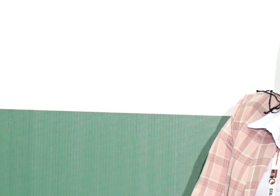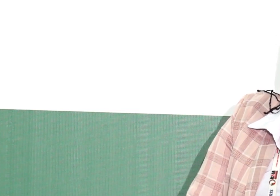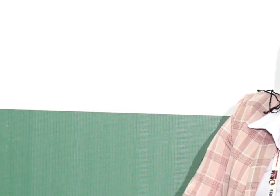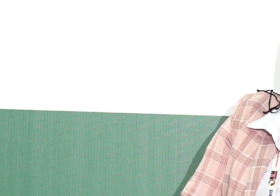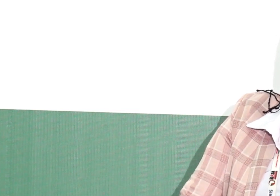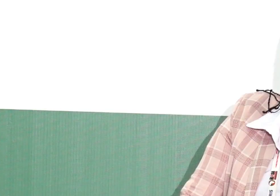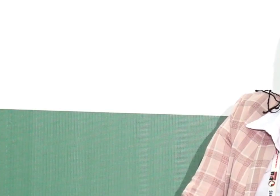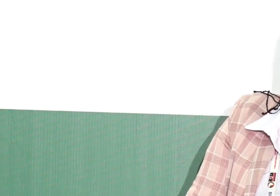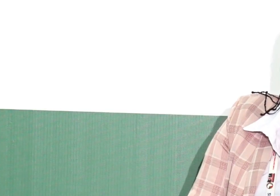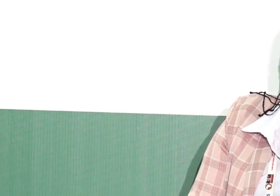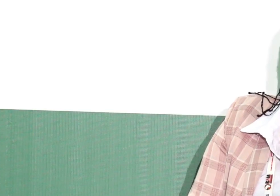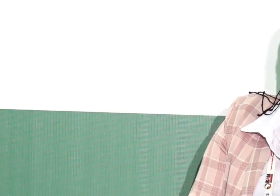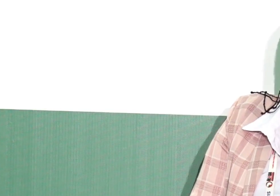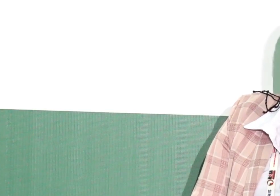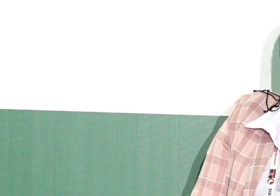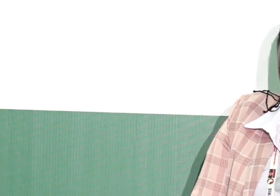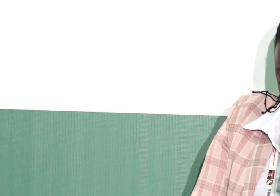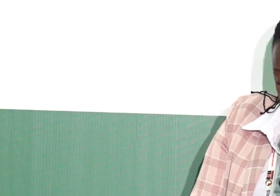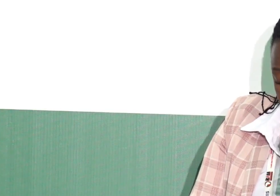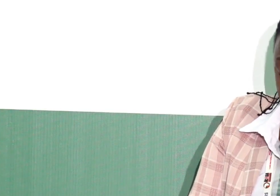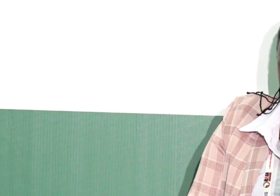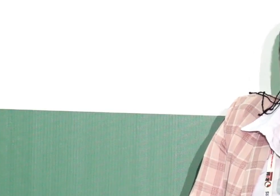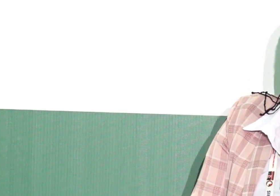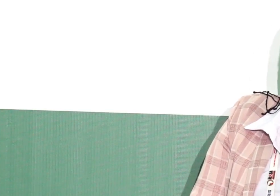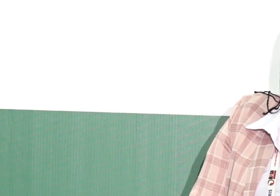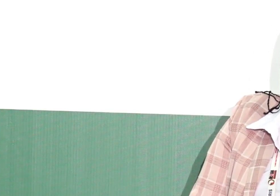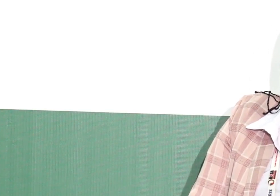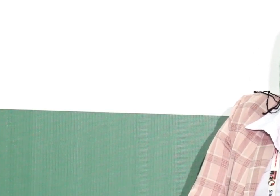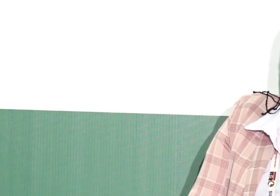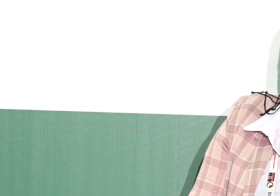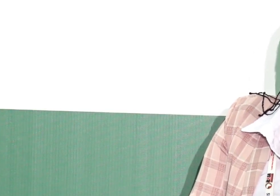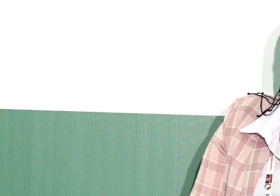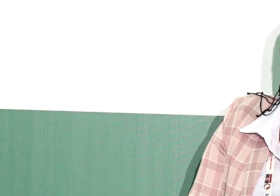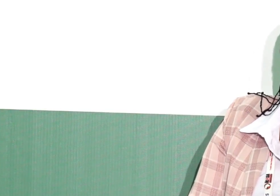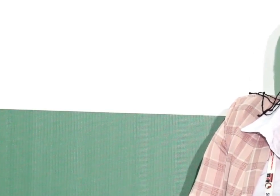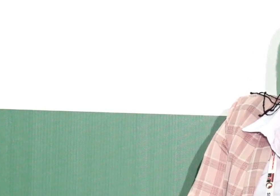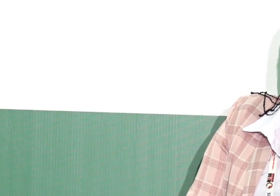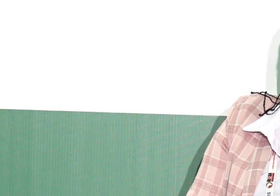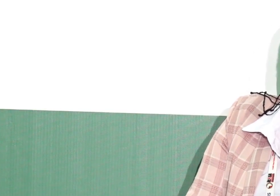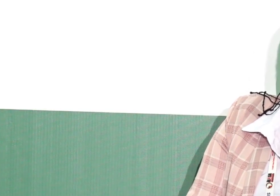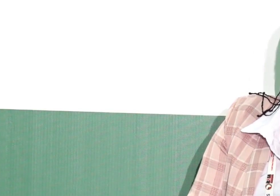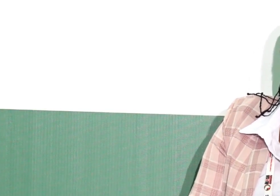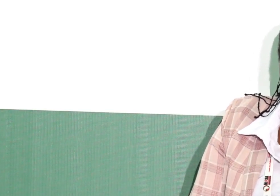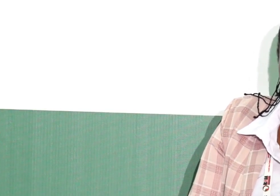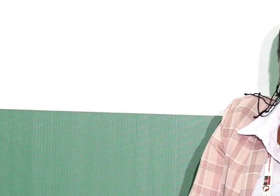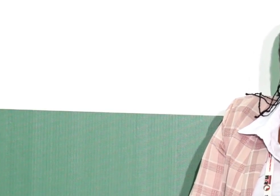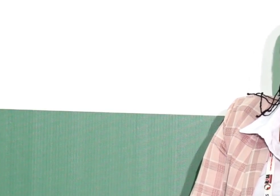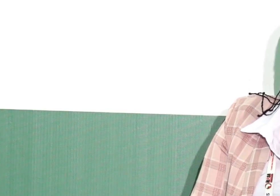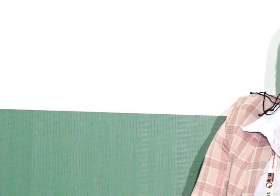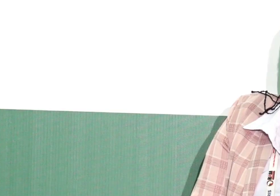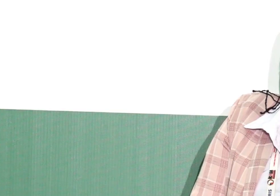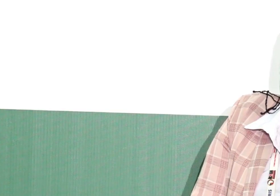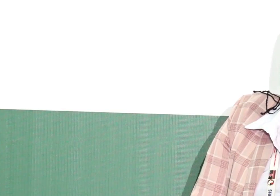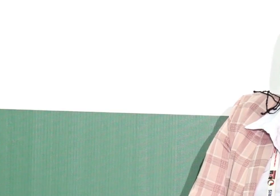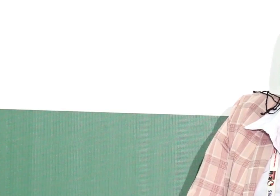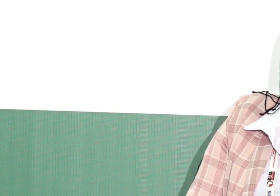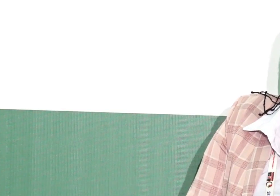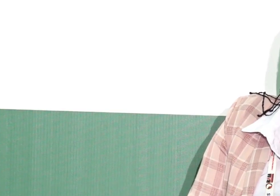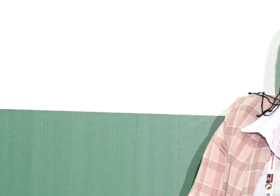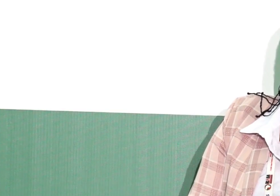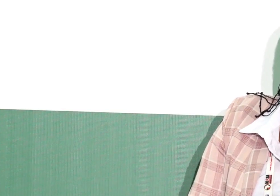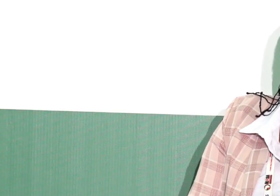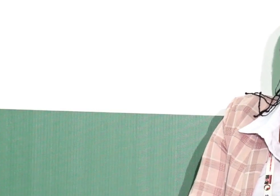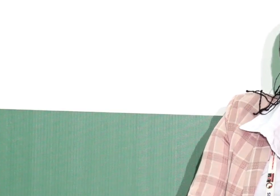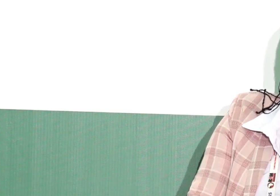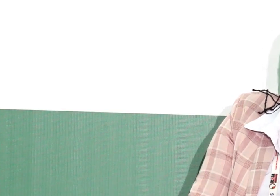So this happens over a time, and that's how we are able to get the data, because we analyze it like that. So we've